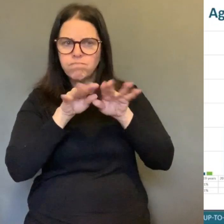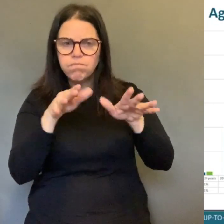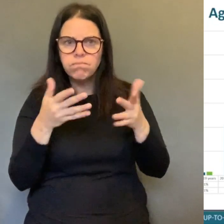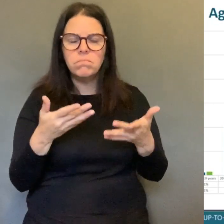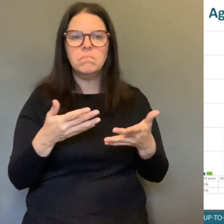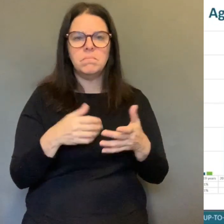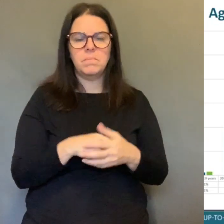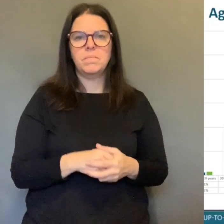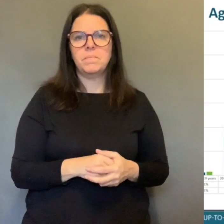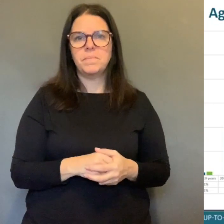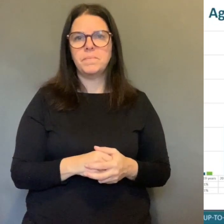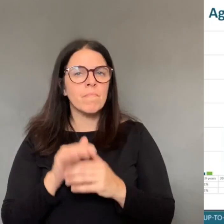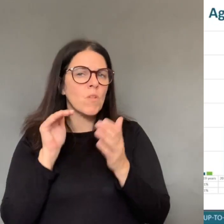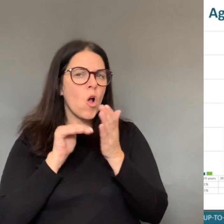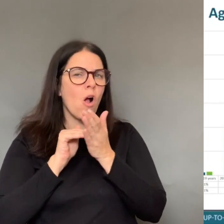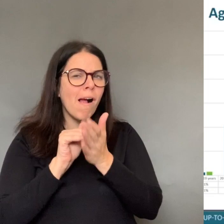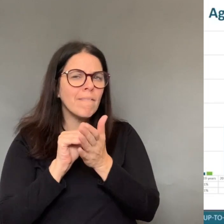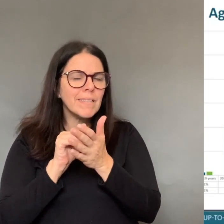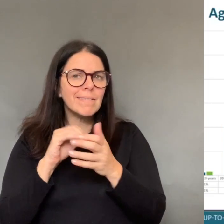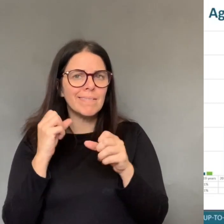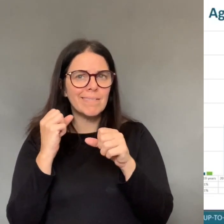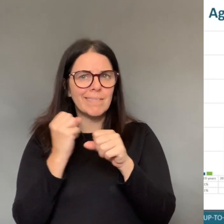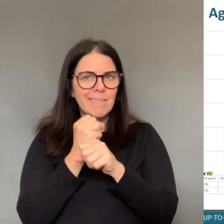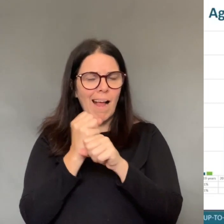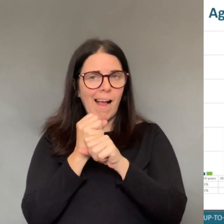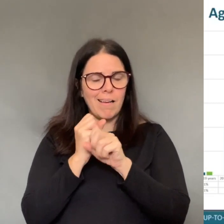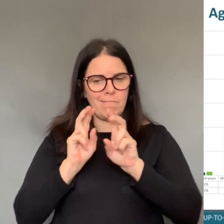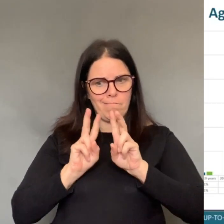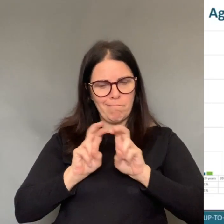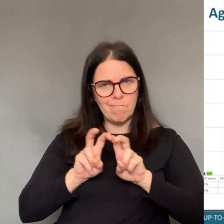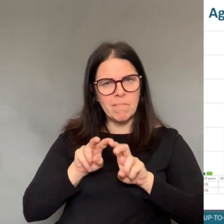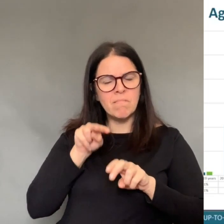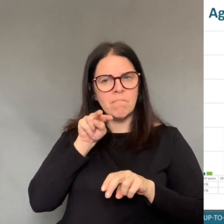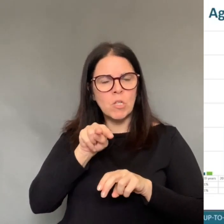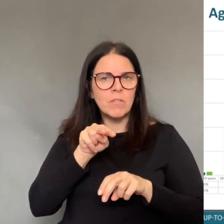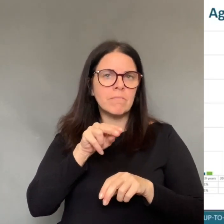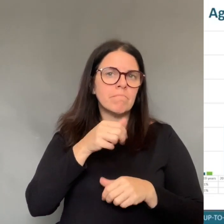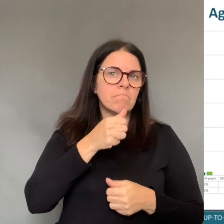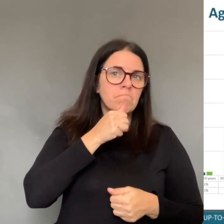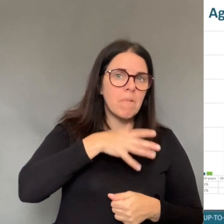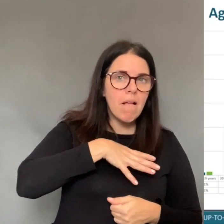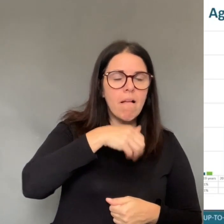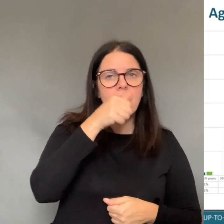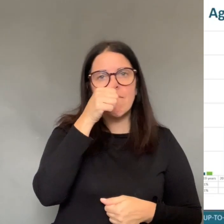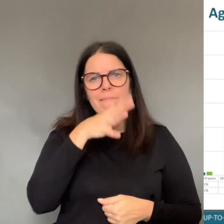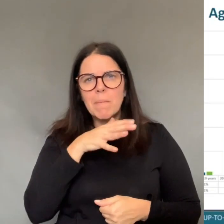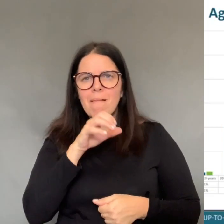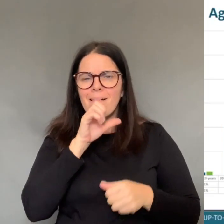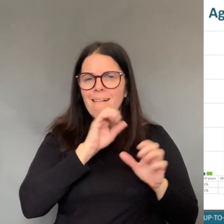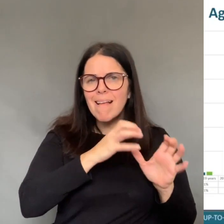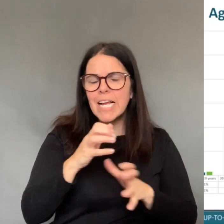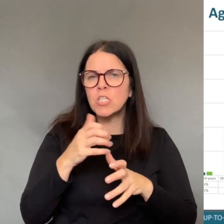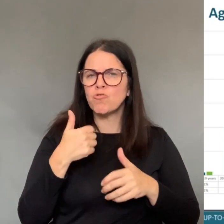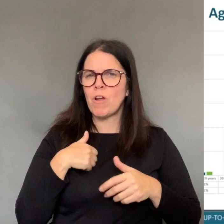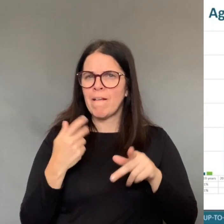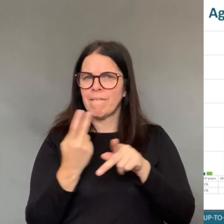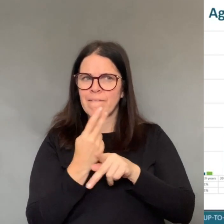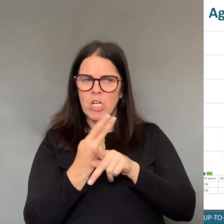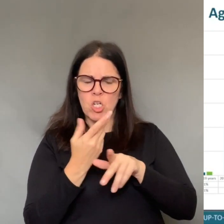And as Theresa mentioned, we are shifting more towards females, roughly making up 60% of the cases and 40% of the